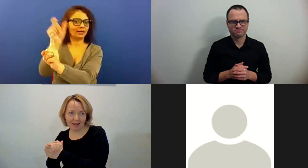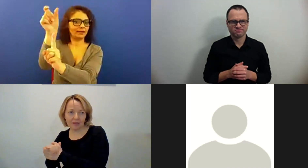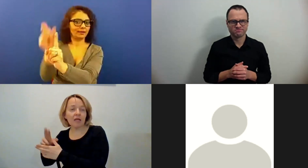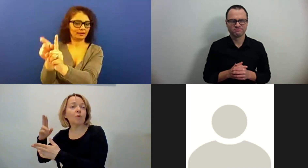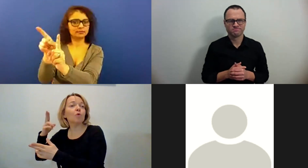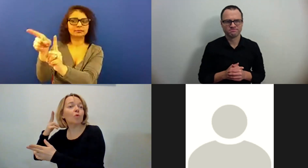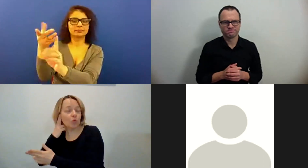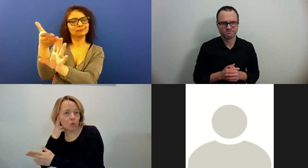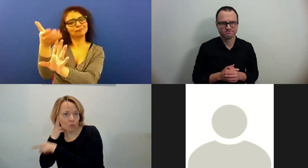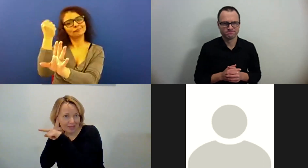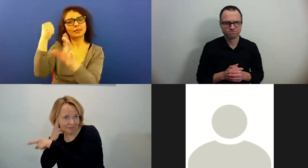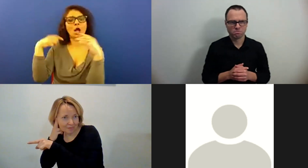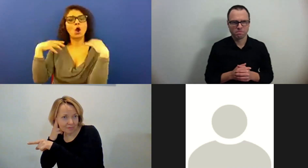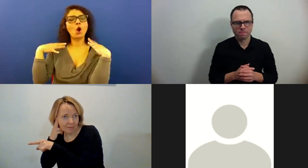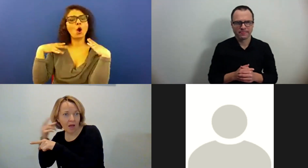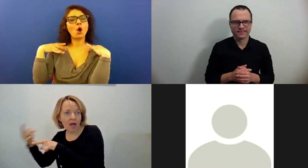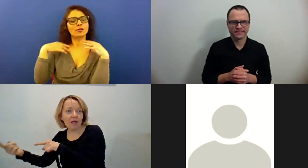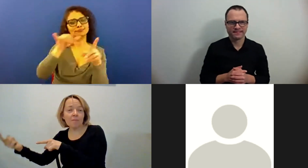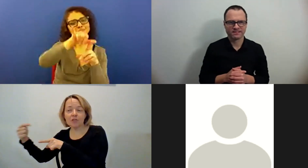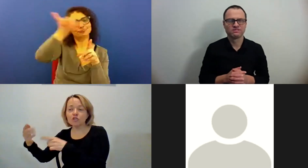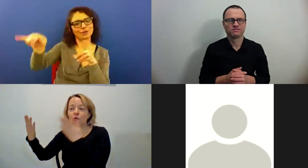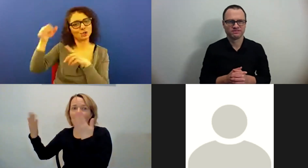made friends there, found work there.